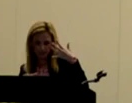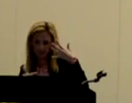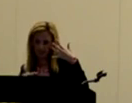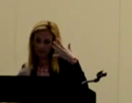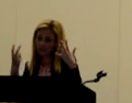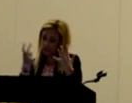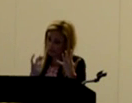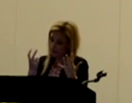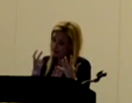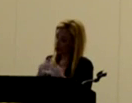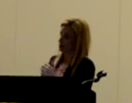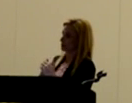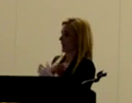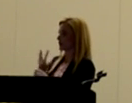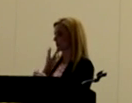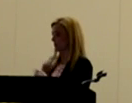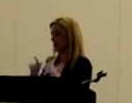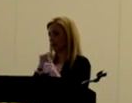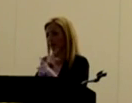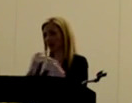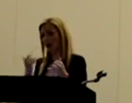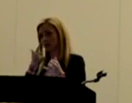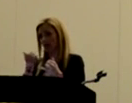options. Speech. By the way, I do speak, but